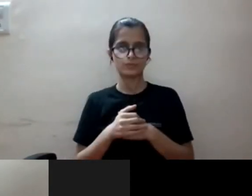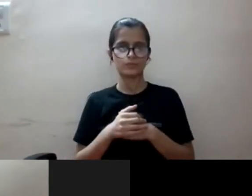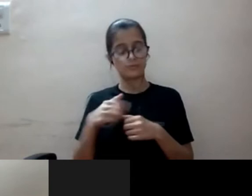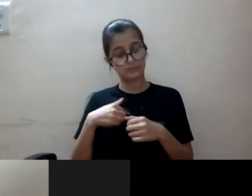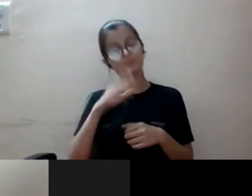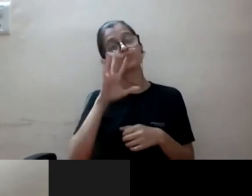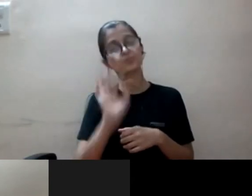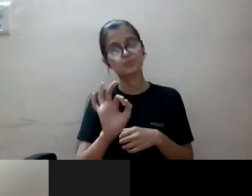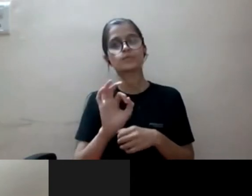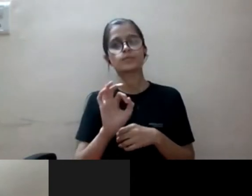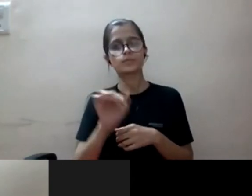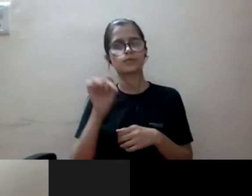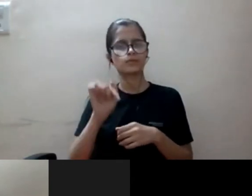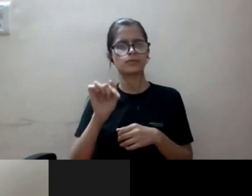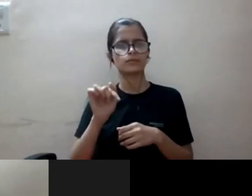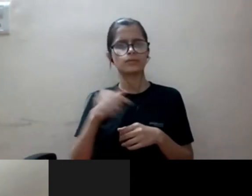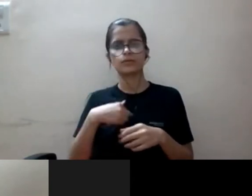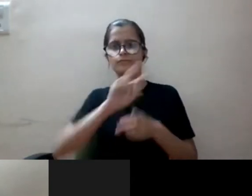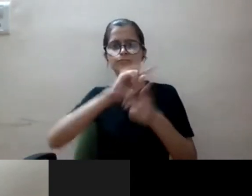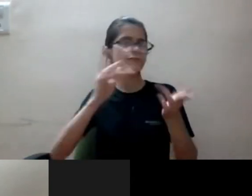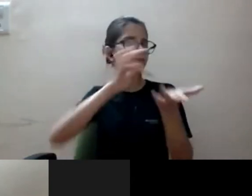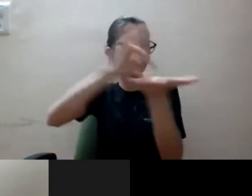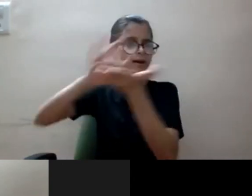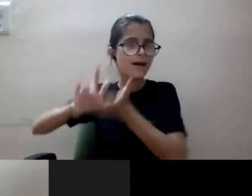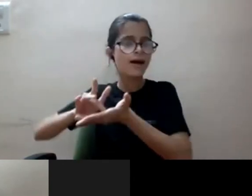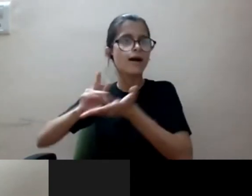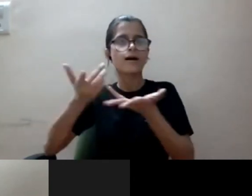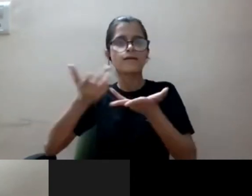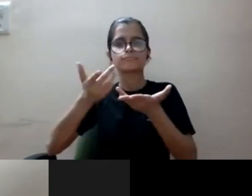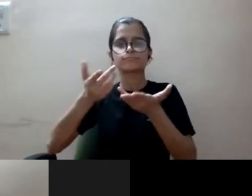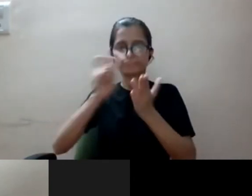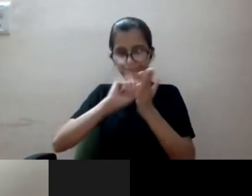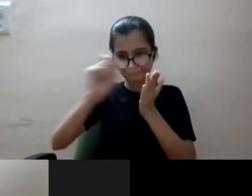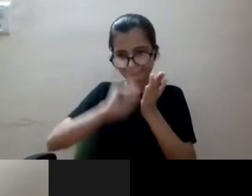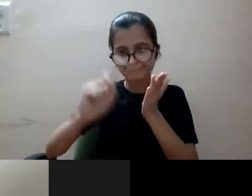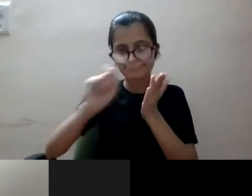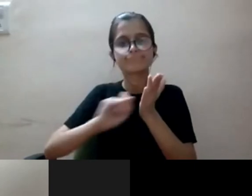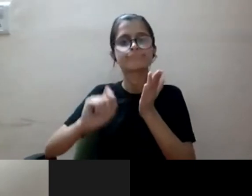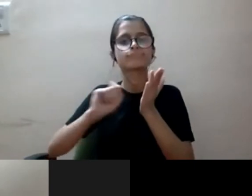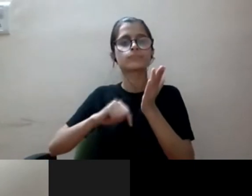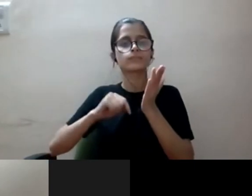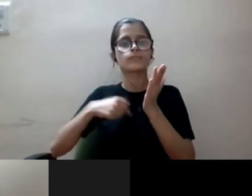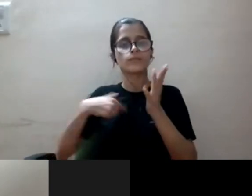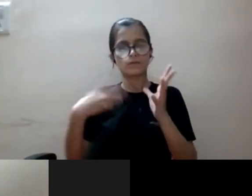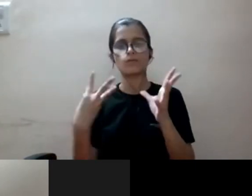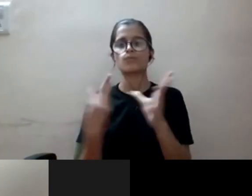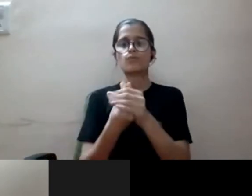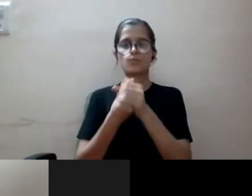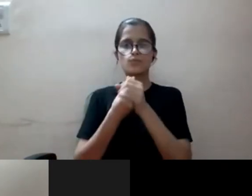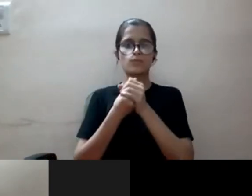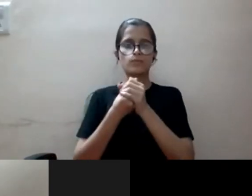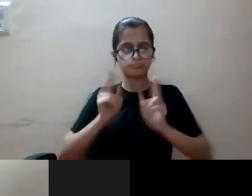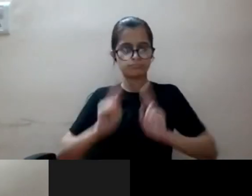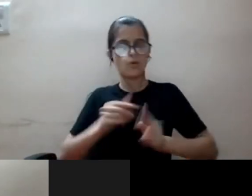know, writing about places we have been is a common enough